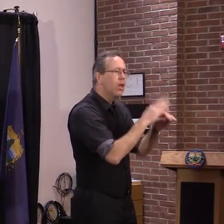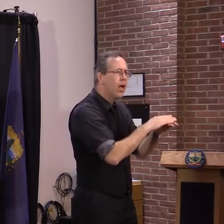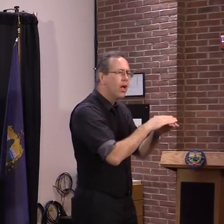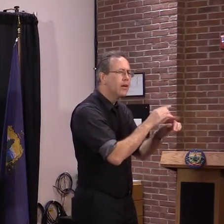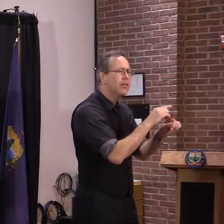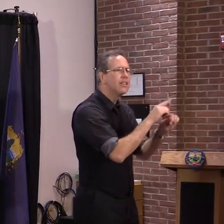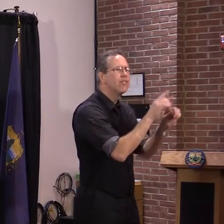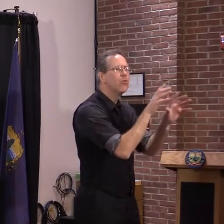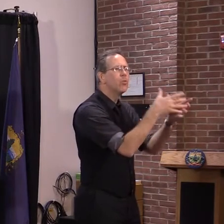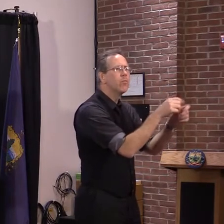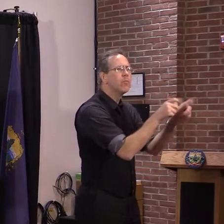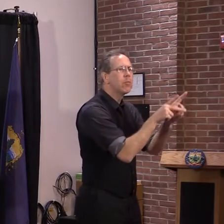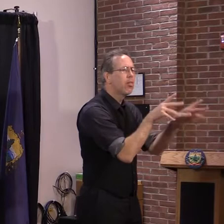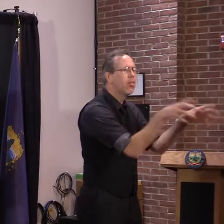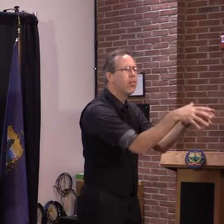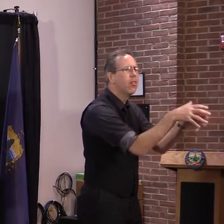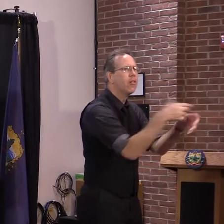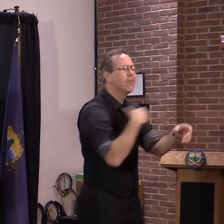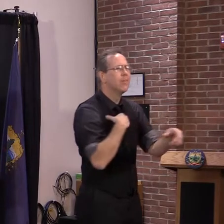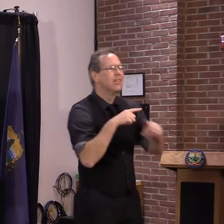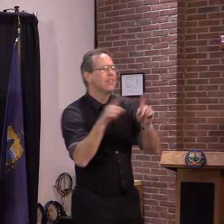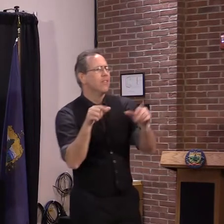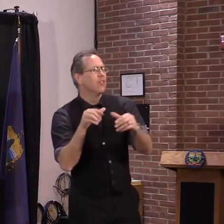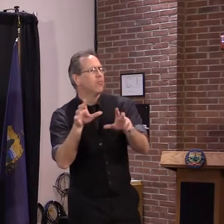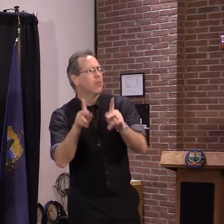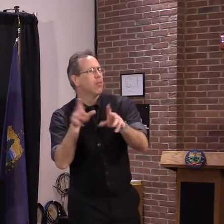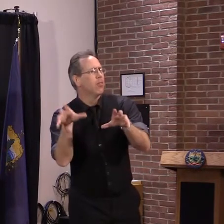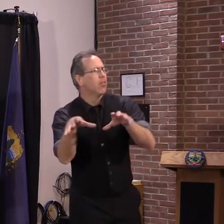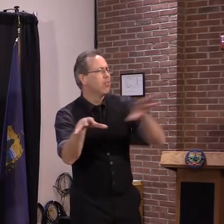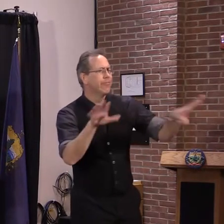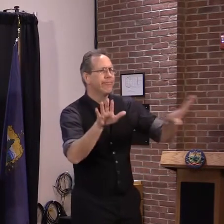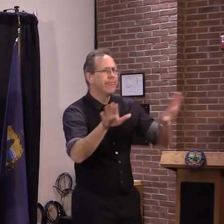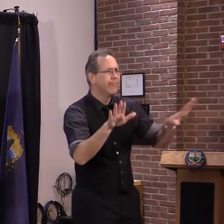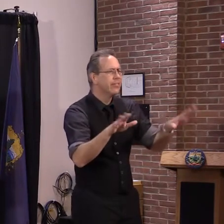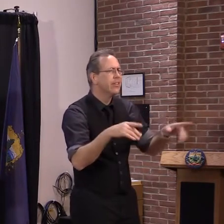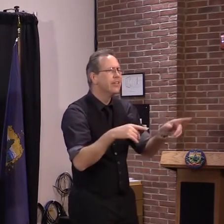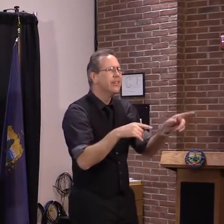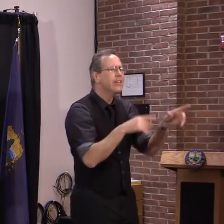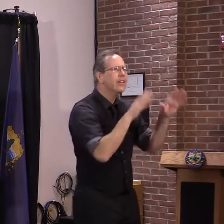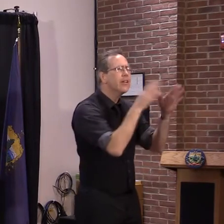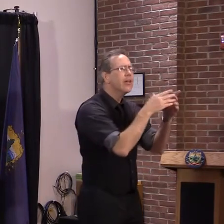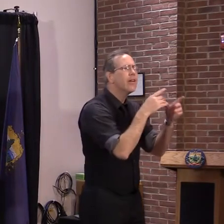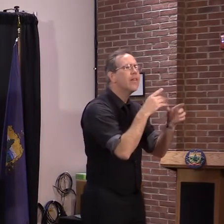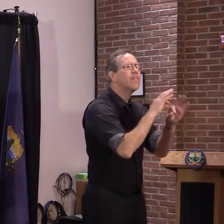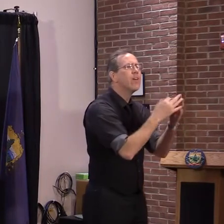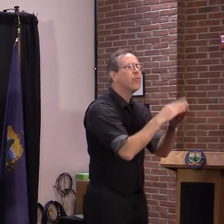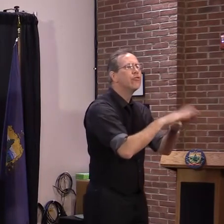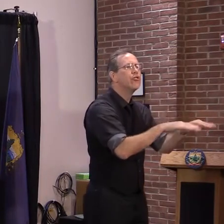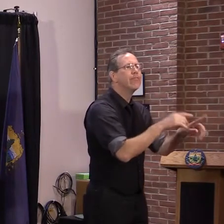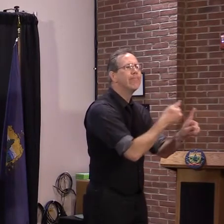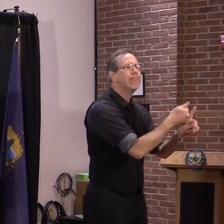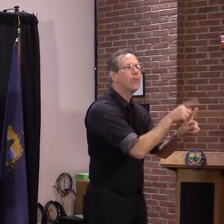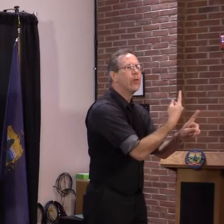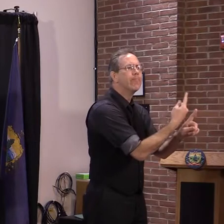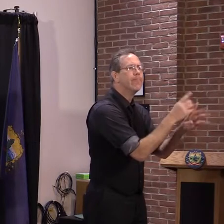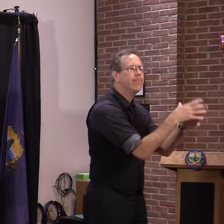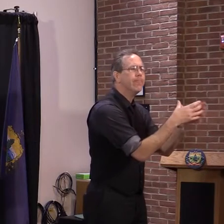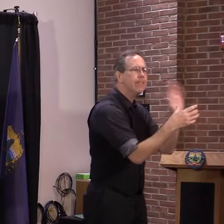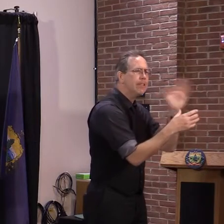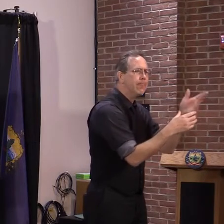I think it's mostly for those with children and up to people making a little